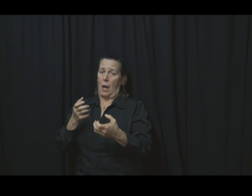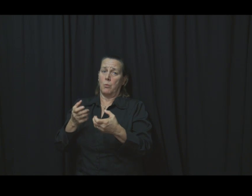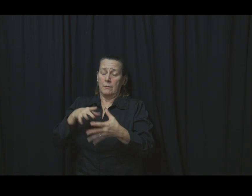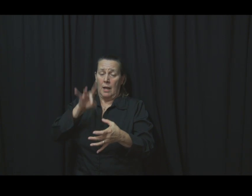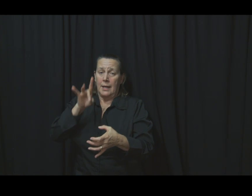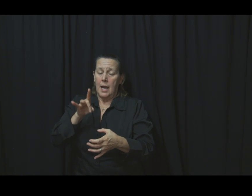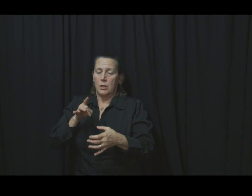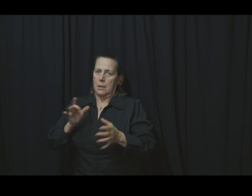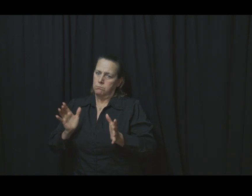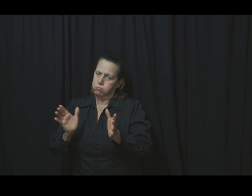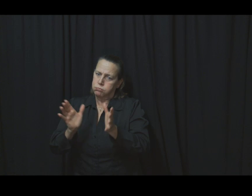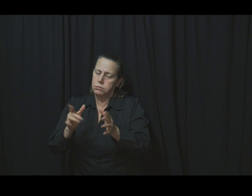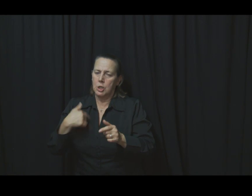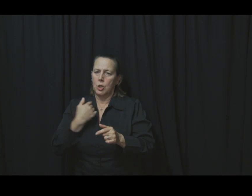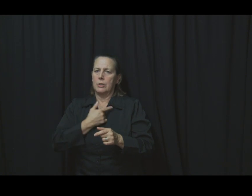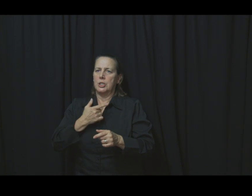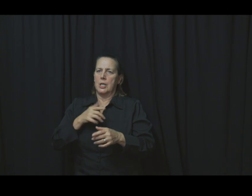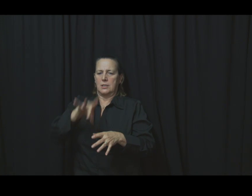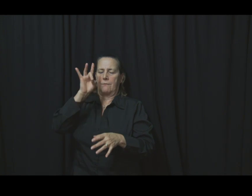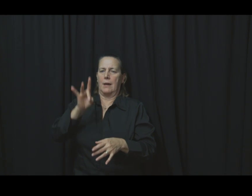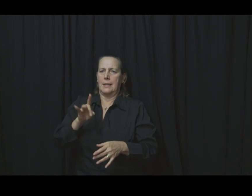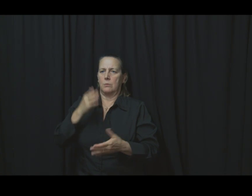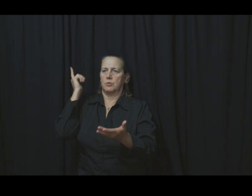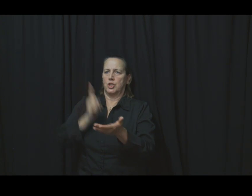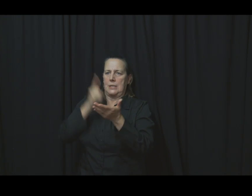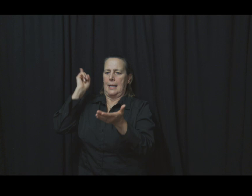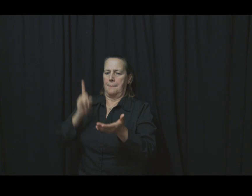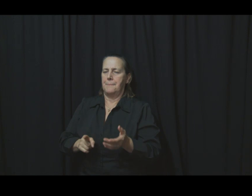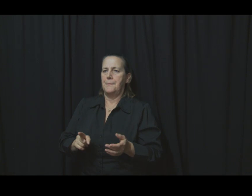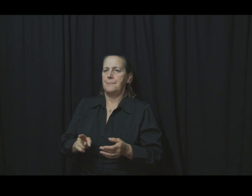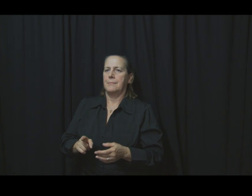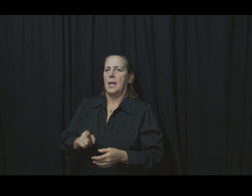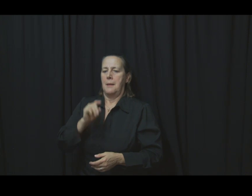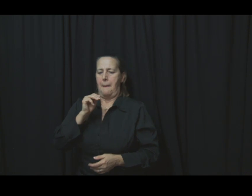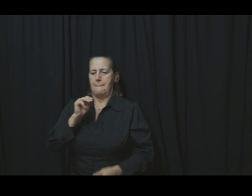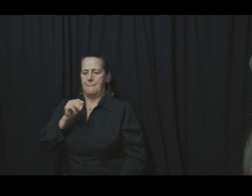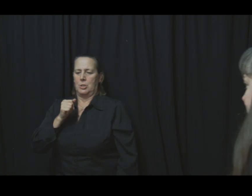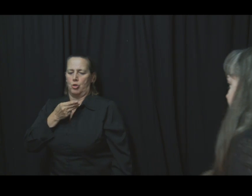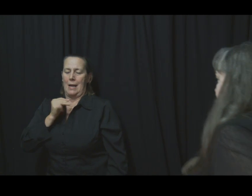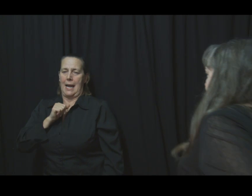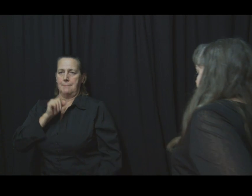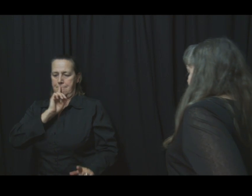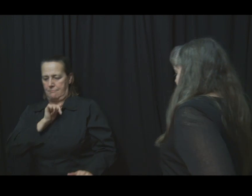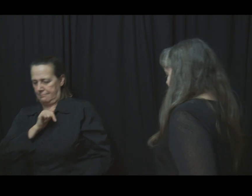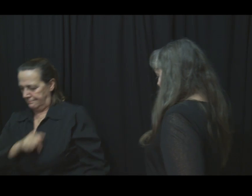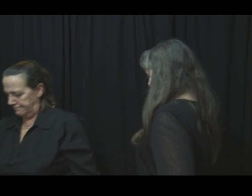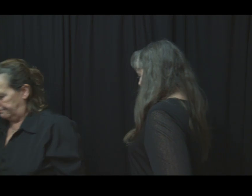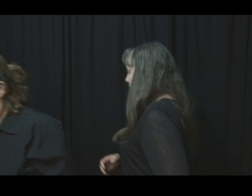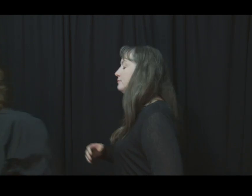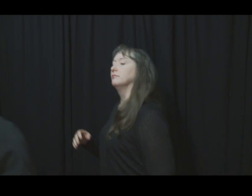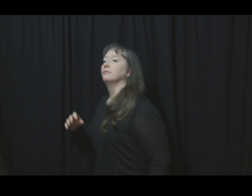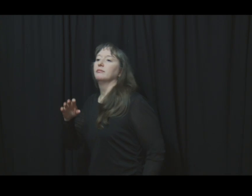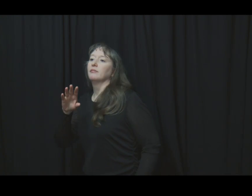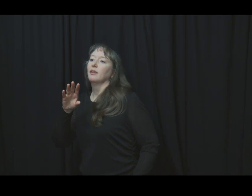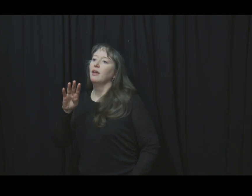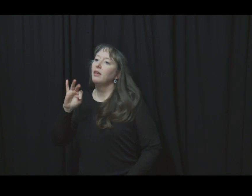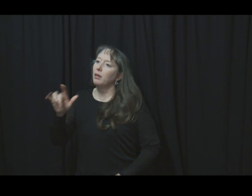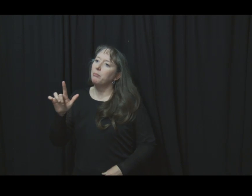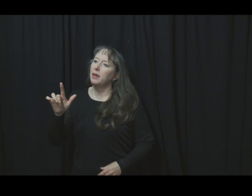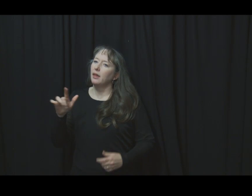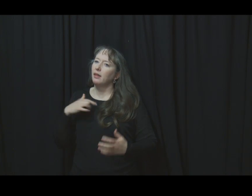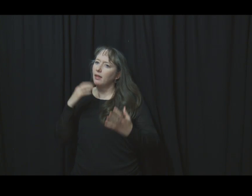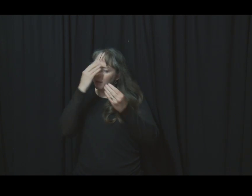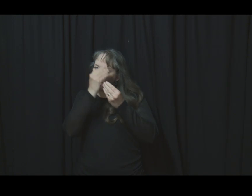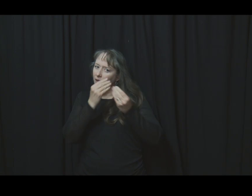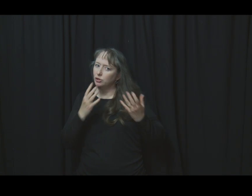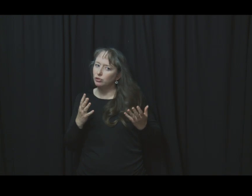solve the mysteries of the universe. And that's time. Mr. Ham, a response? Bill, I just want to let you know that there actually is a book out